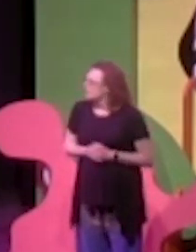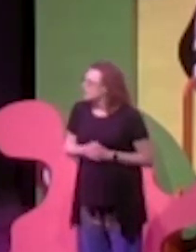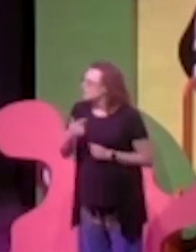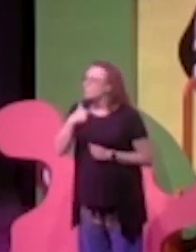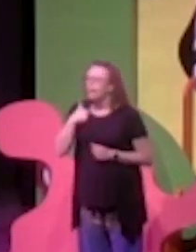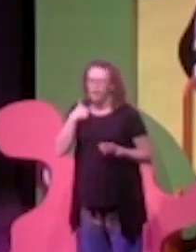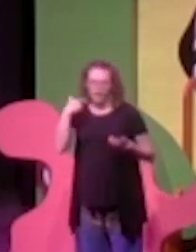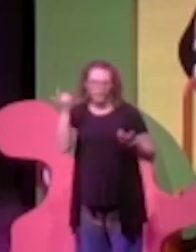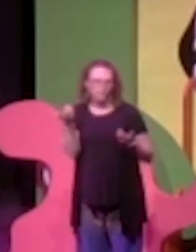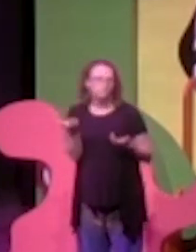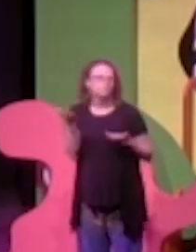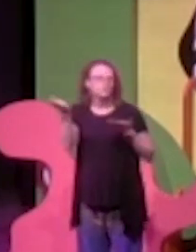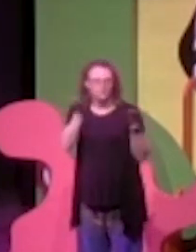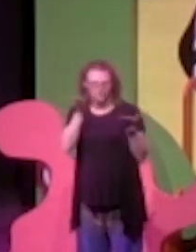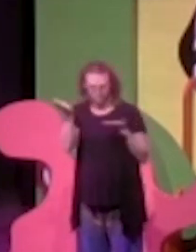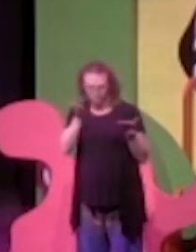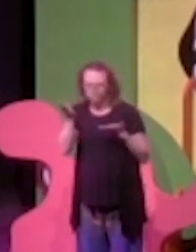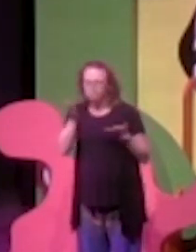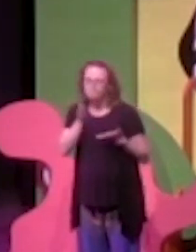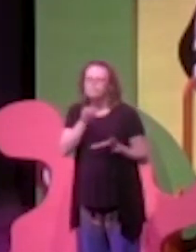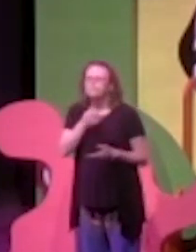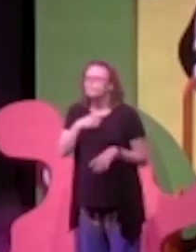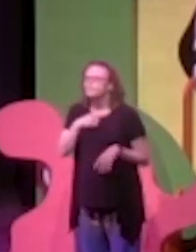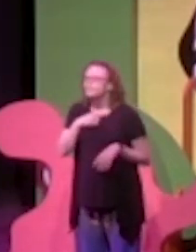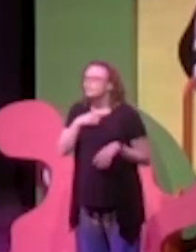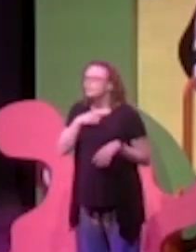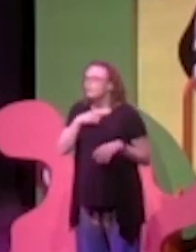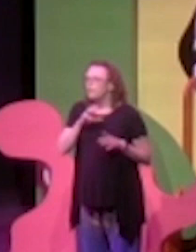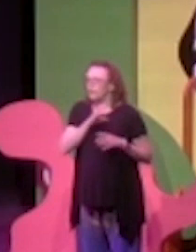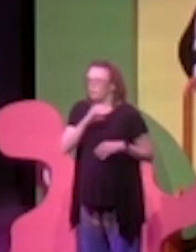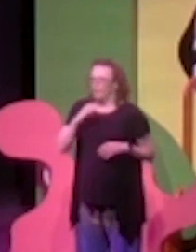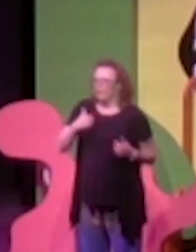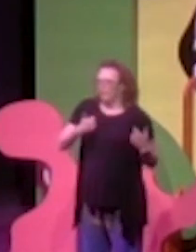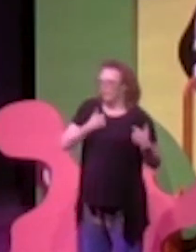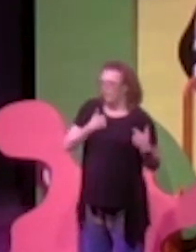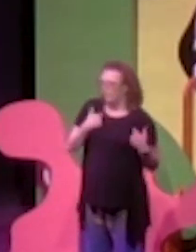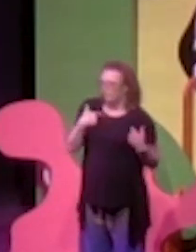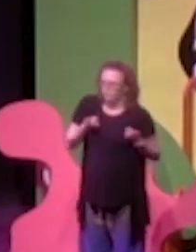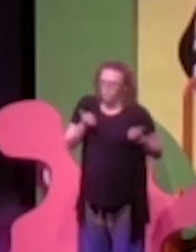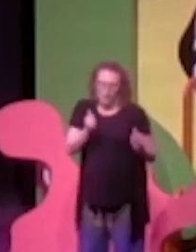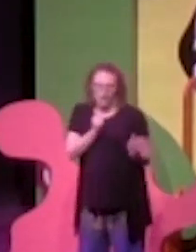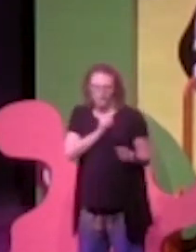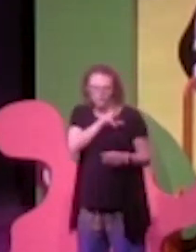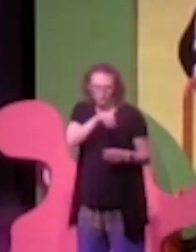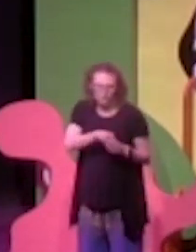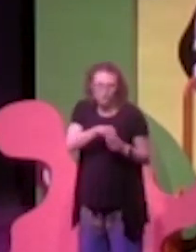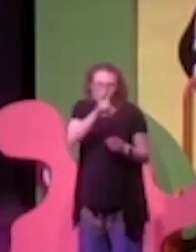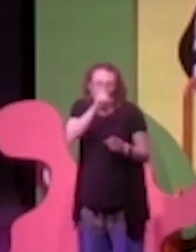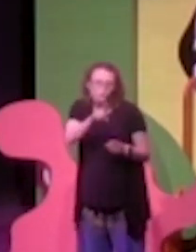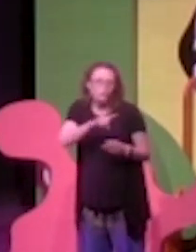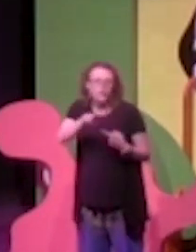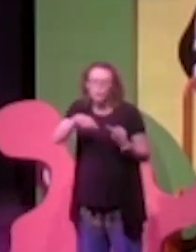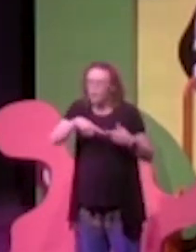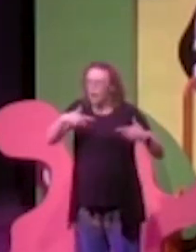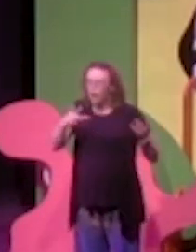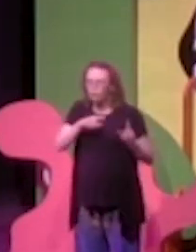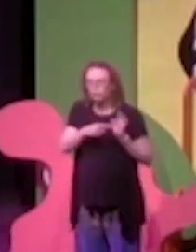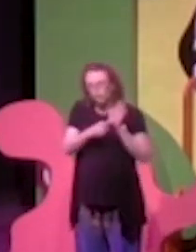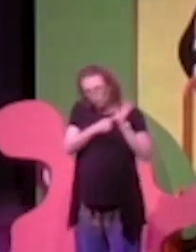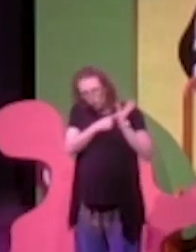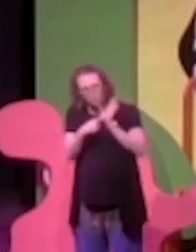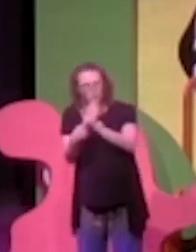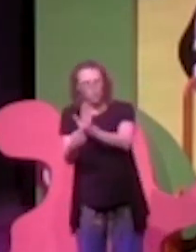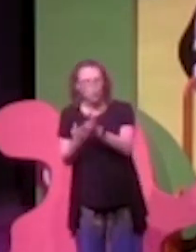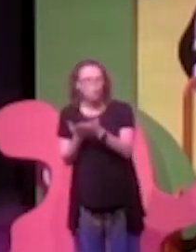and it's a practice. You have to practice it. You know, there are several barriers to access. There's systemic inequity